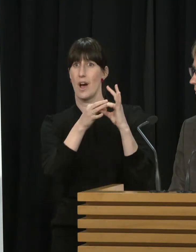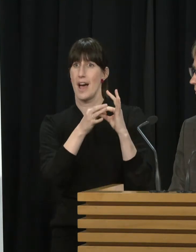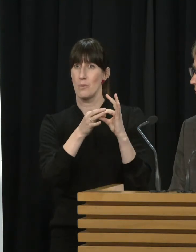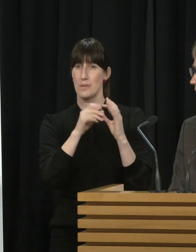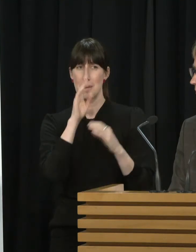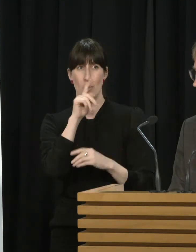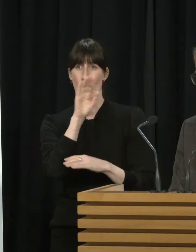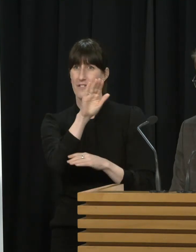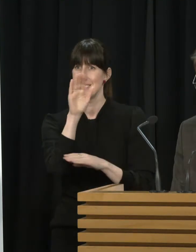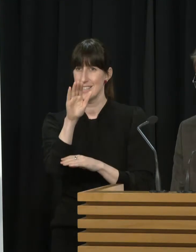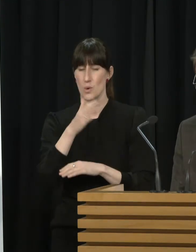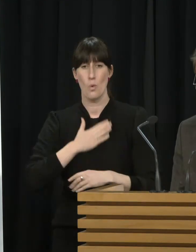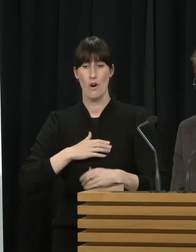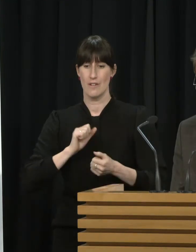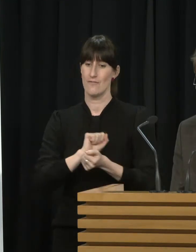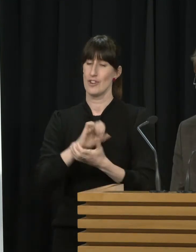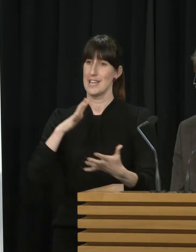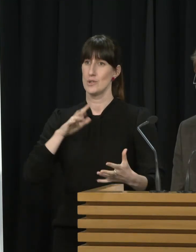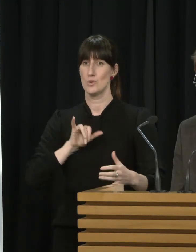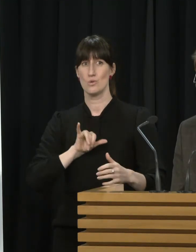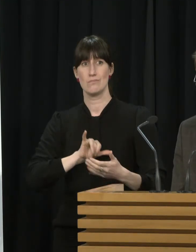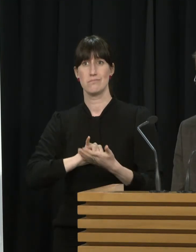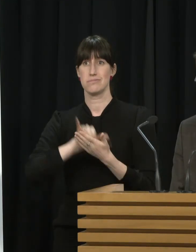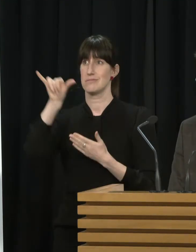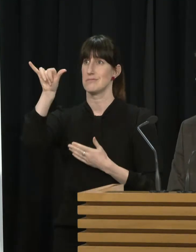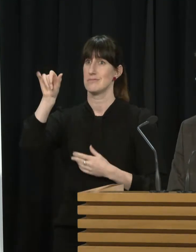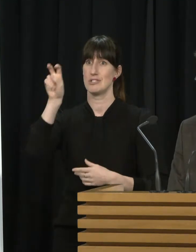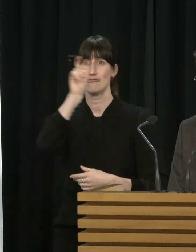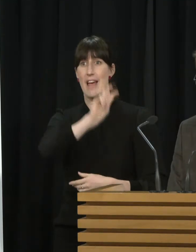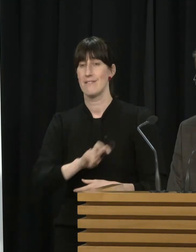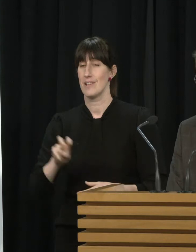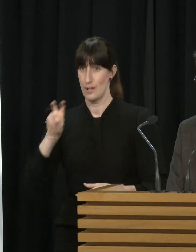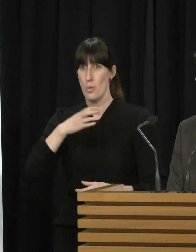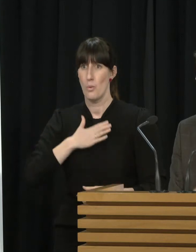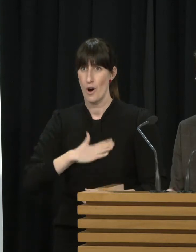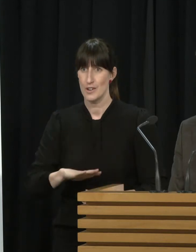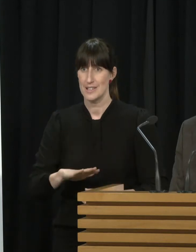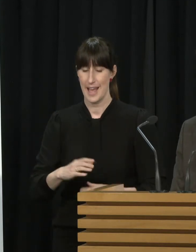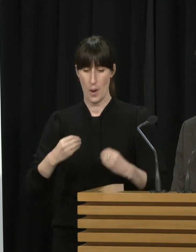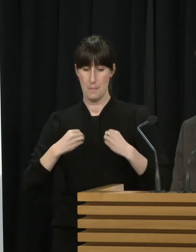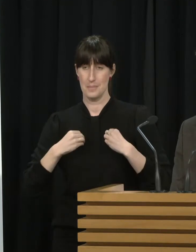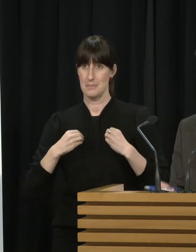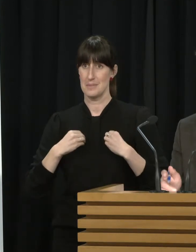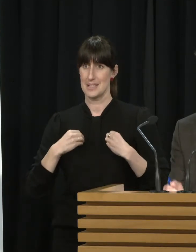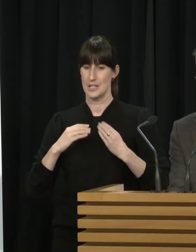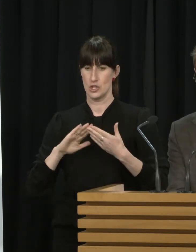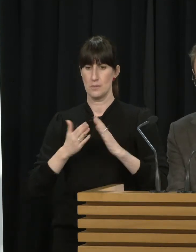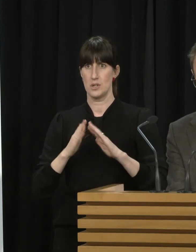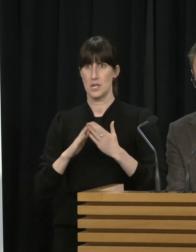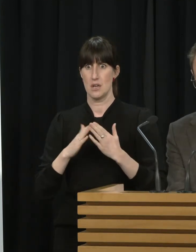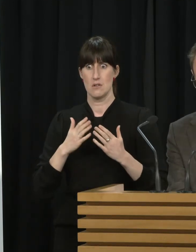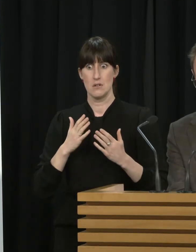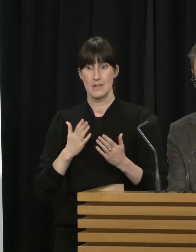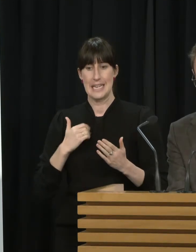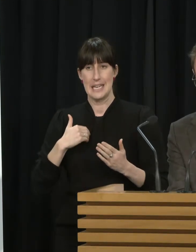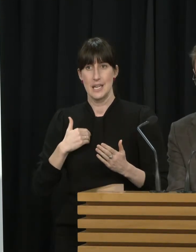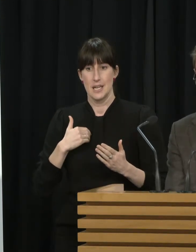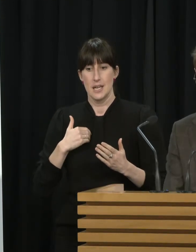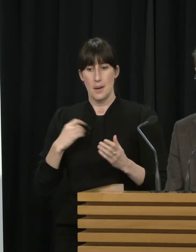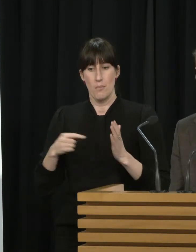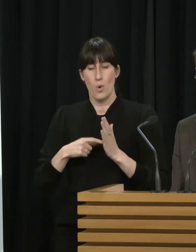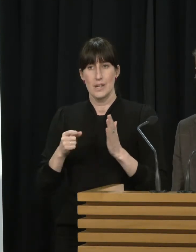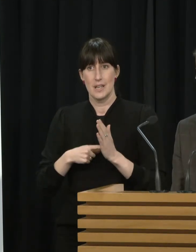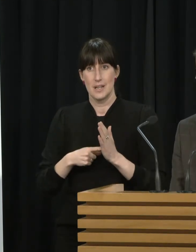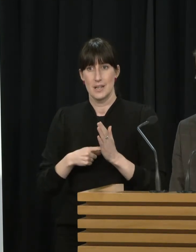be able to travel again. Our business community, we all recognise that for our business community, the movement of people